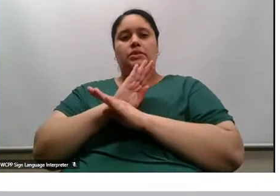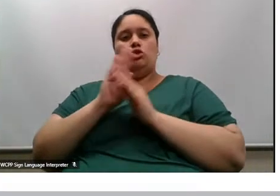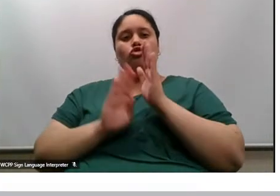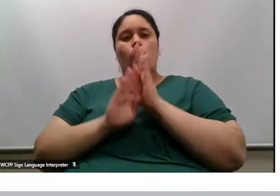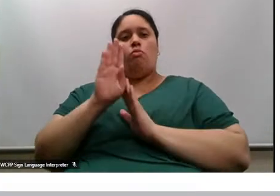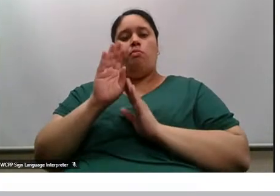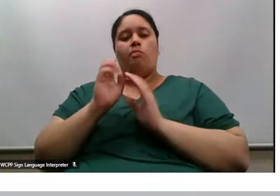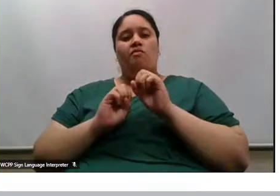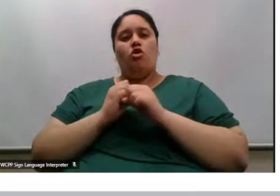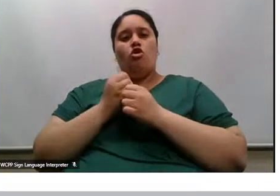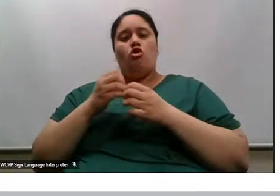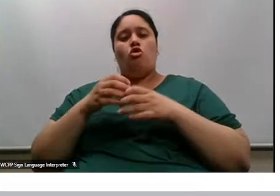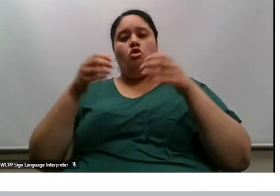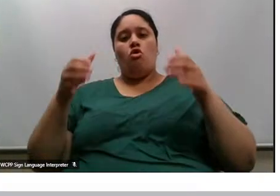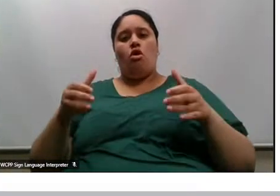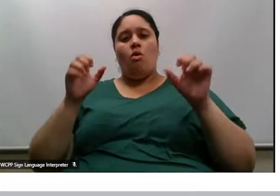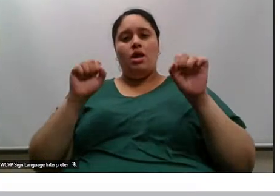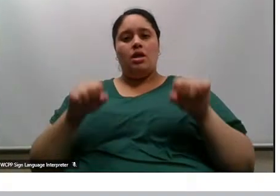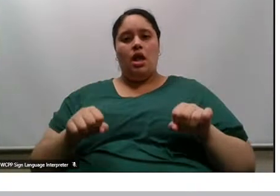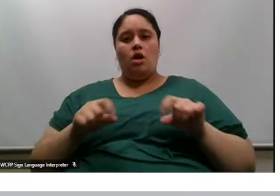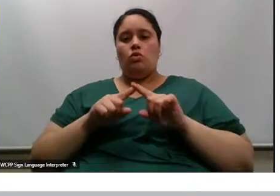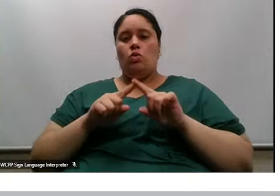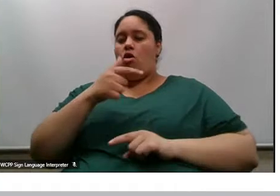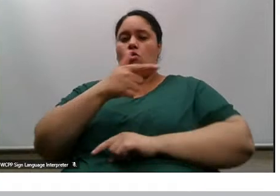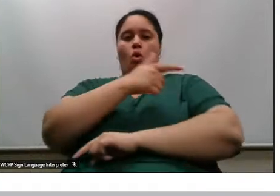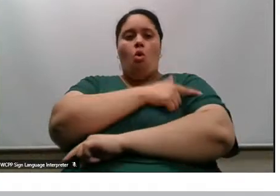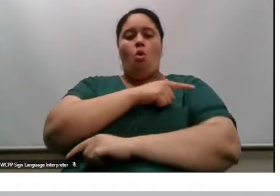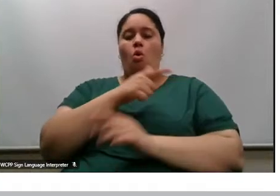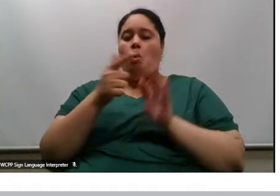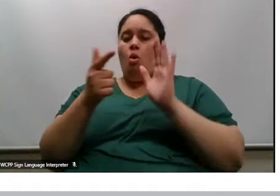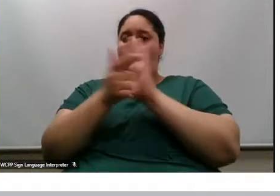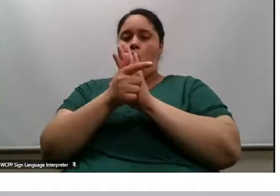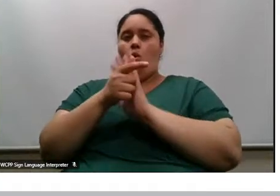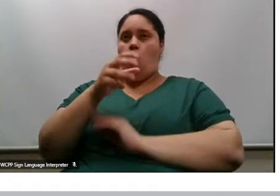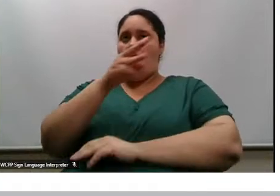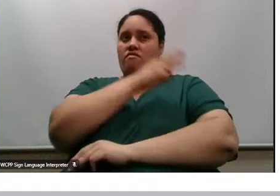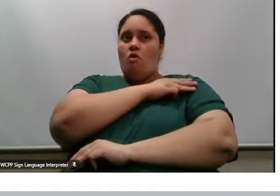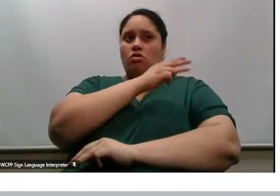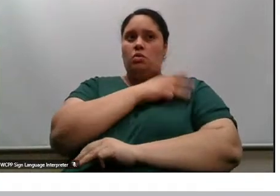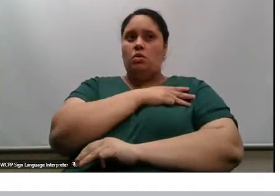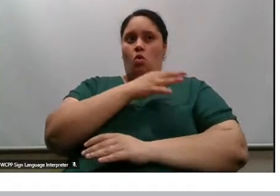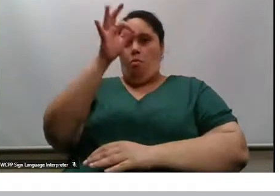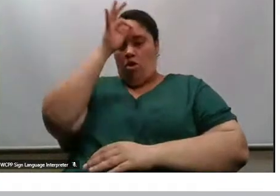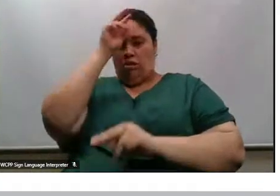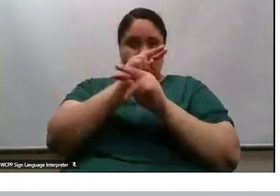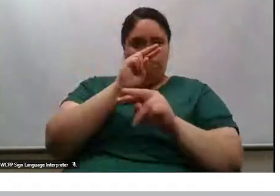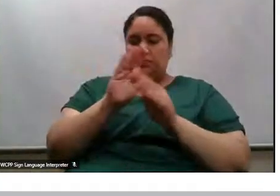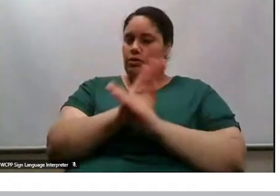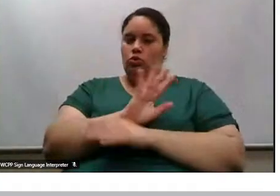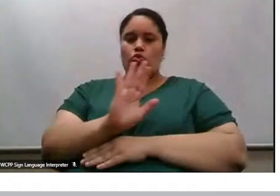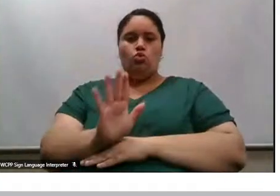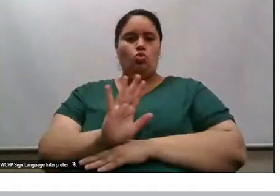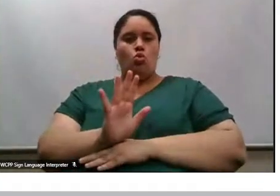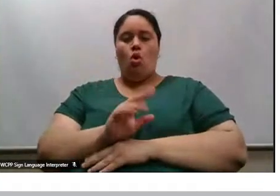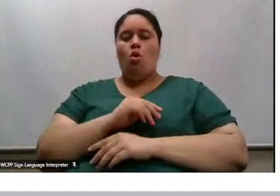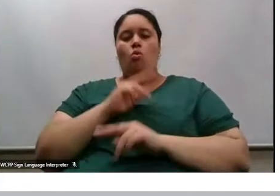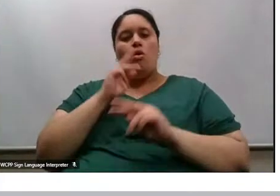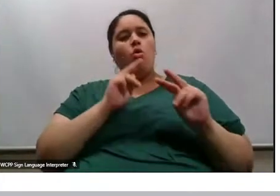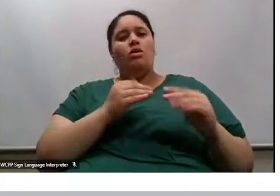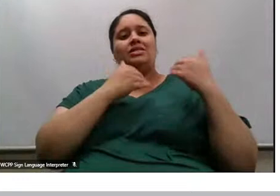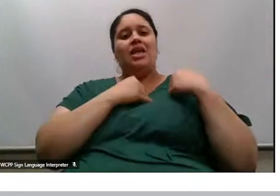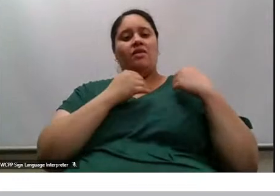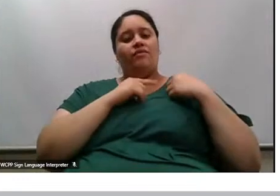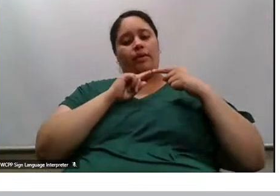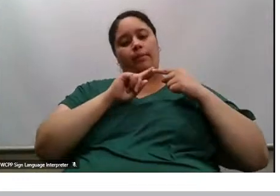it's not a law enforcement or policing of these businesses. We are looking at the safety aspects.